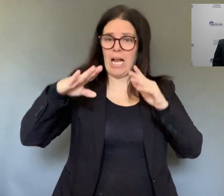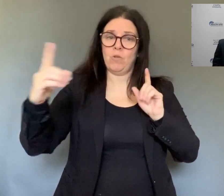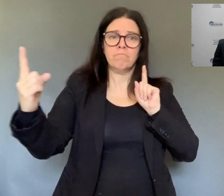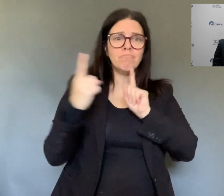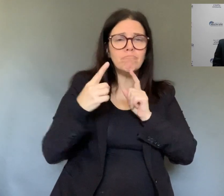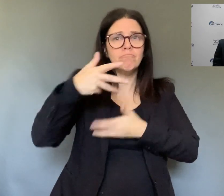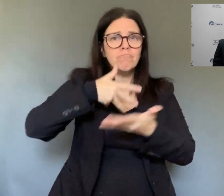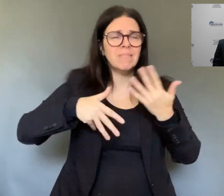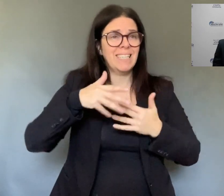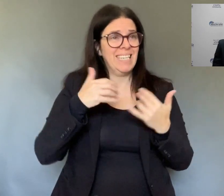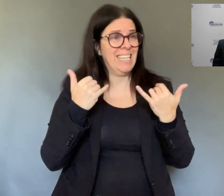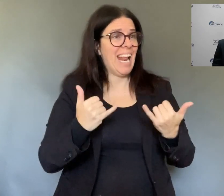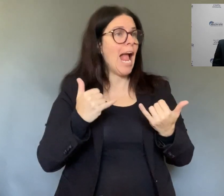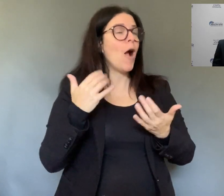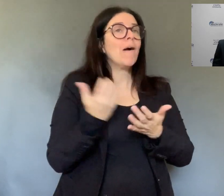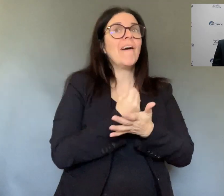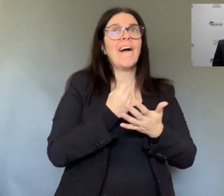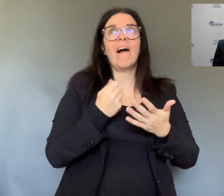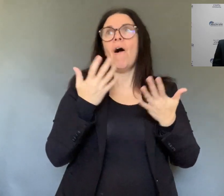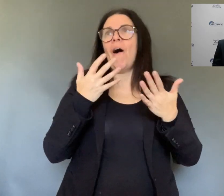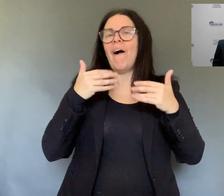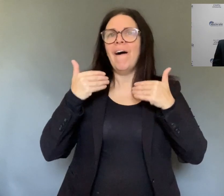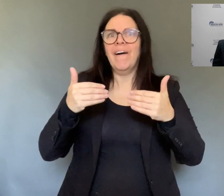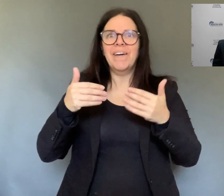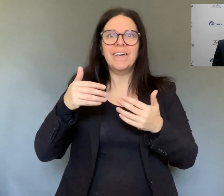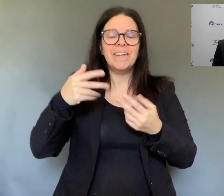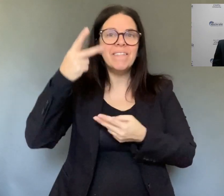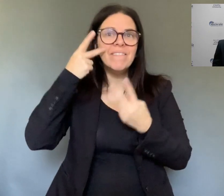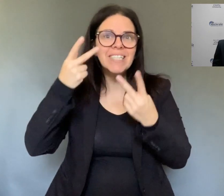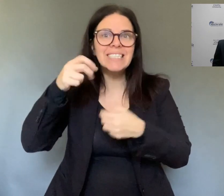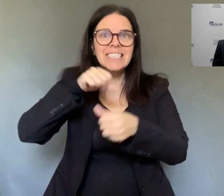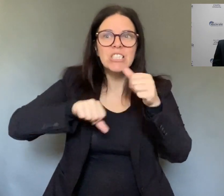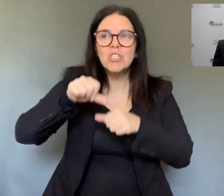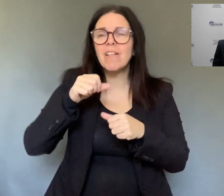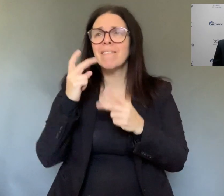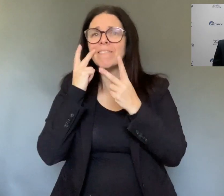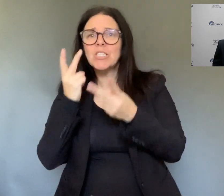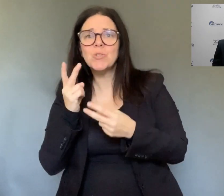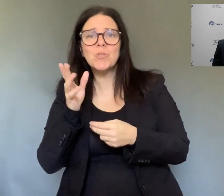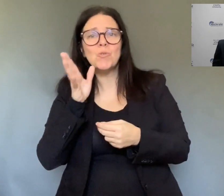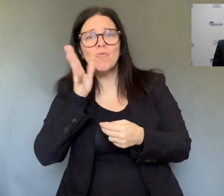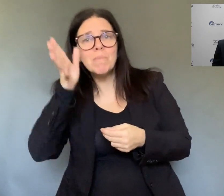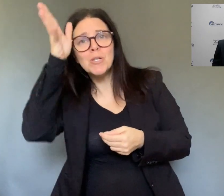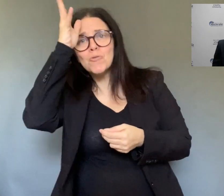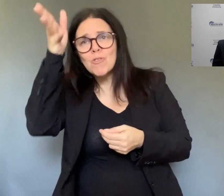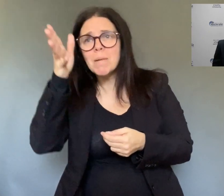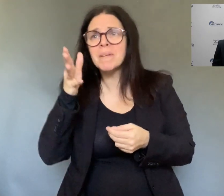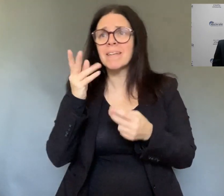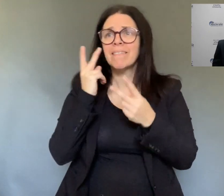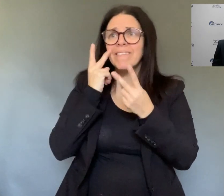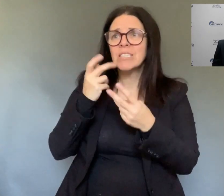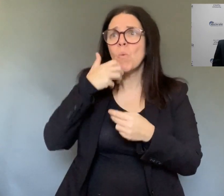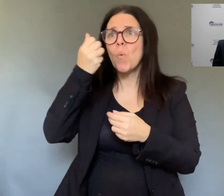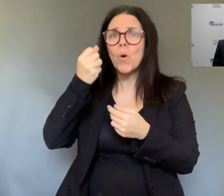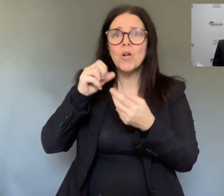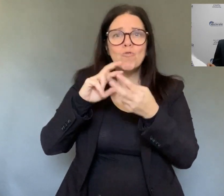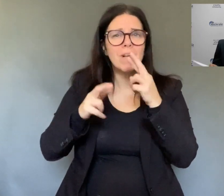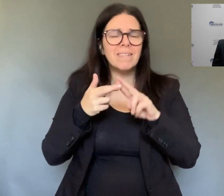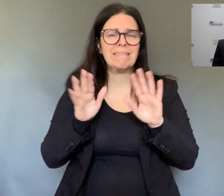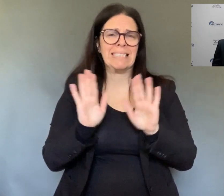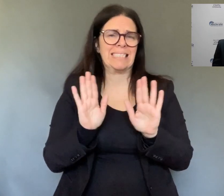is not the time to start visiting other people in person, especially your older parents or grandparents.